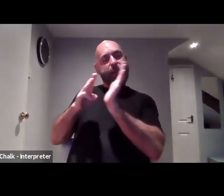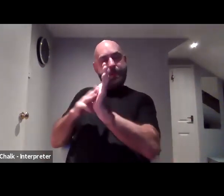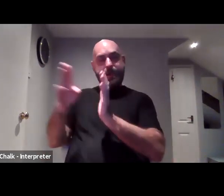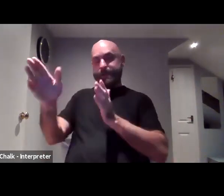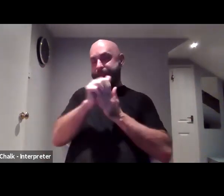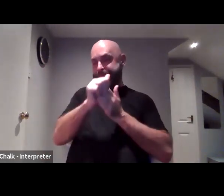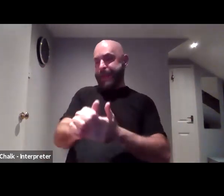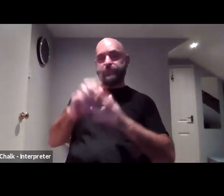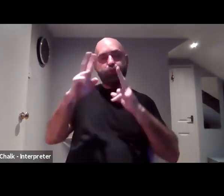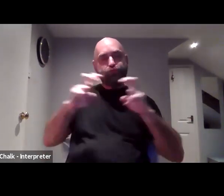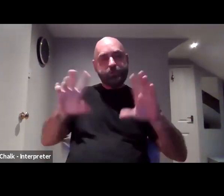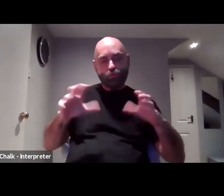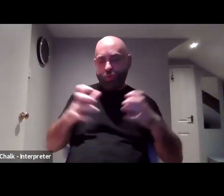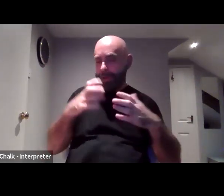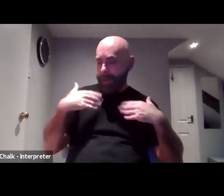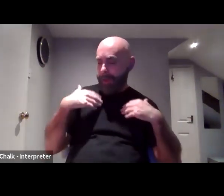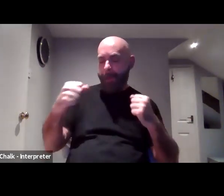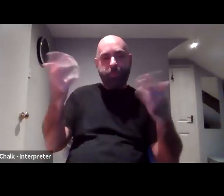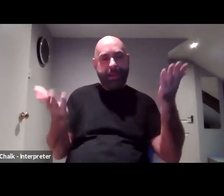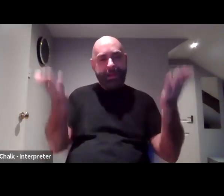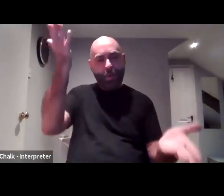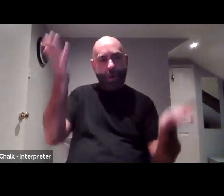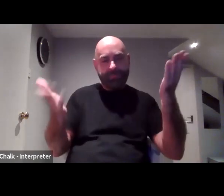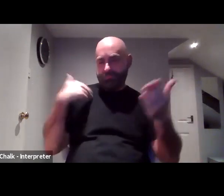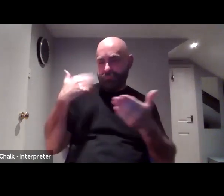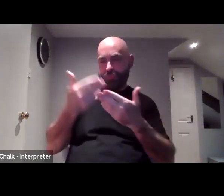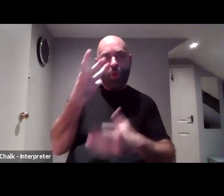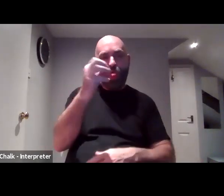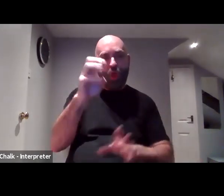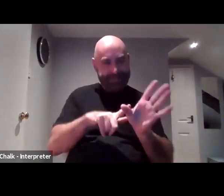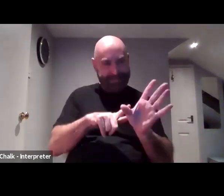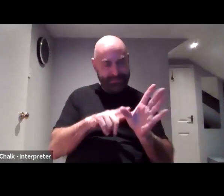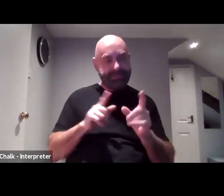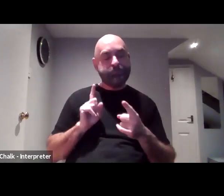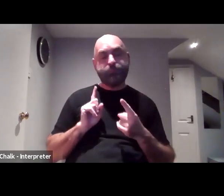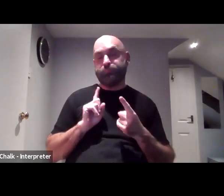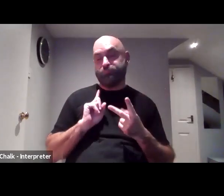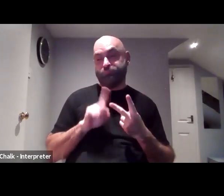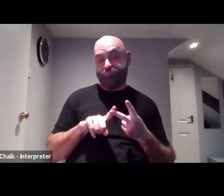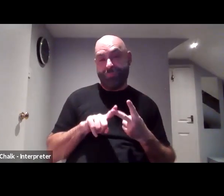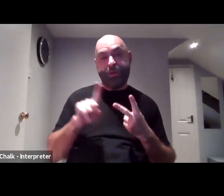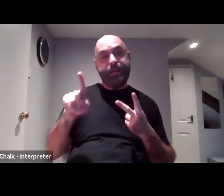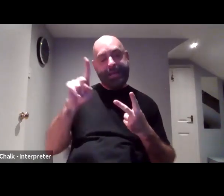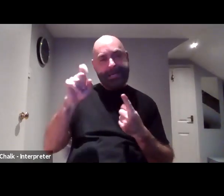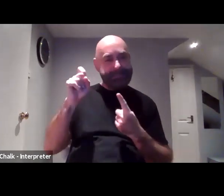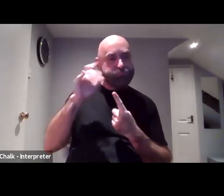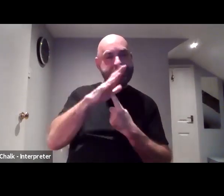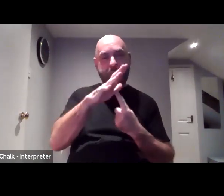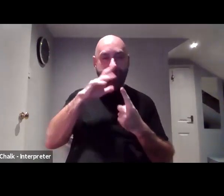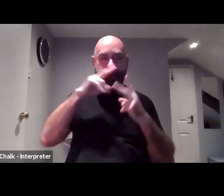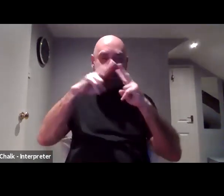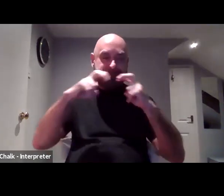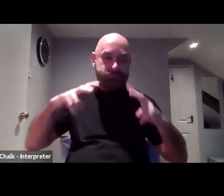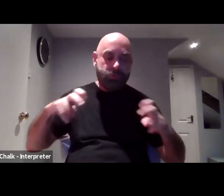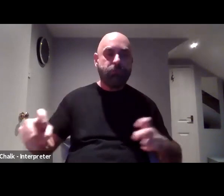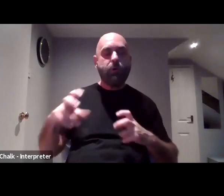a research group on health inequalities for the past 30 years. He is principal investigator